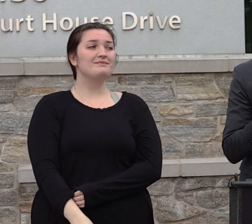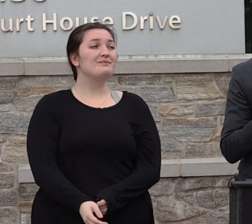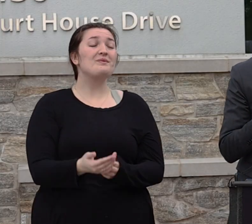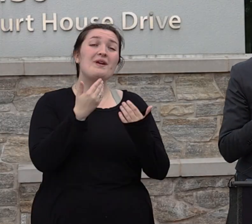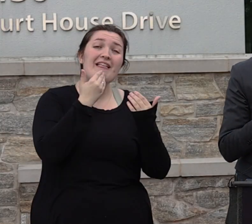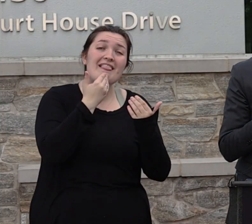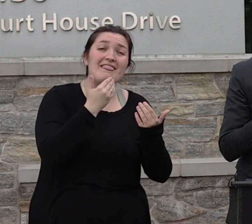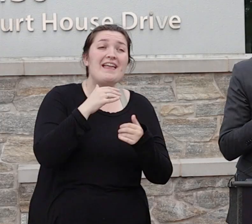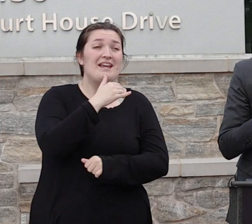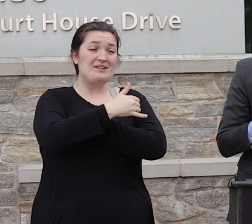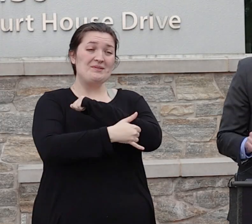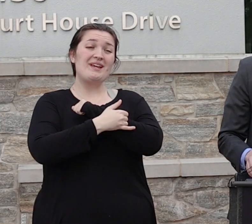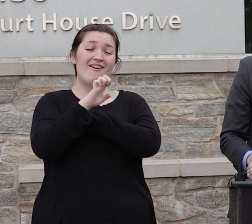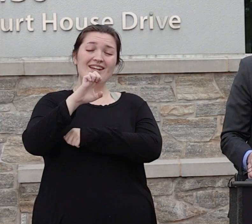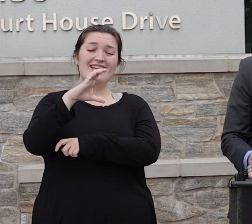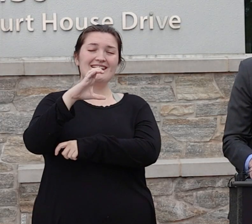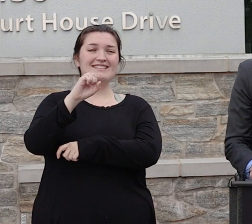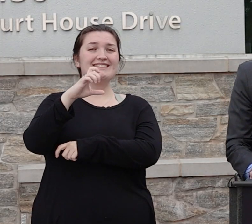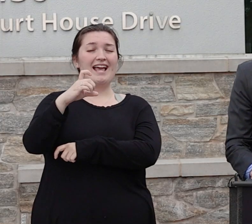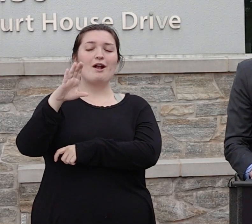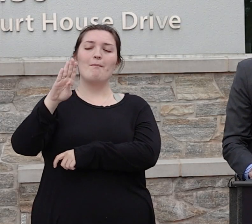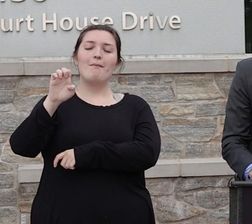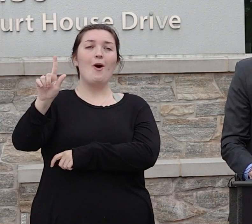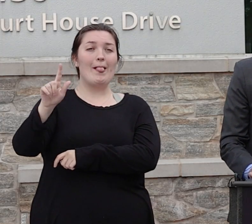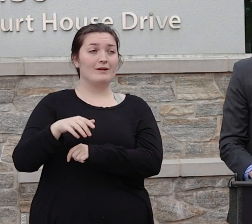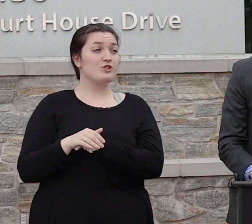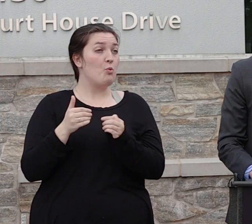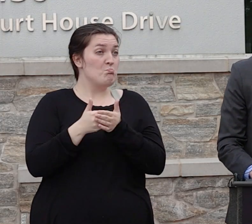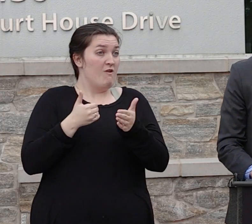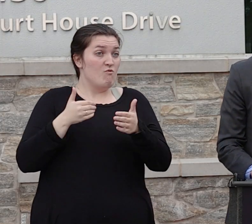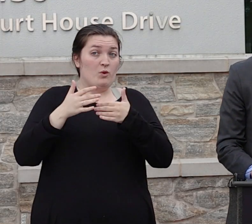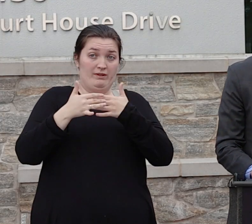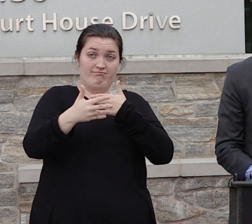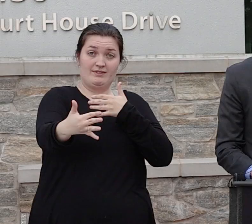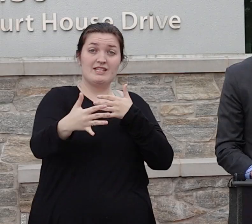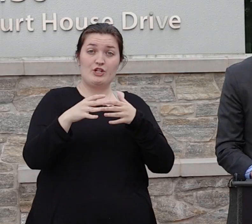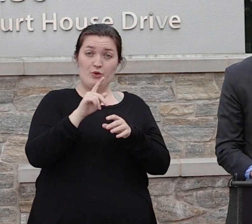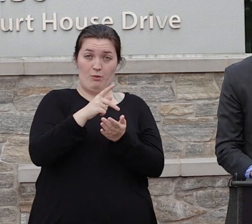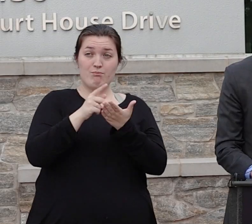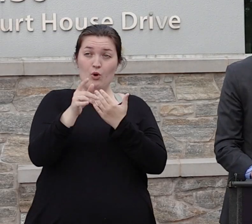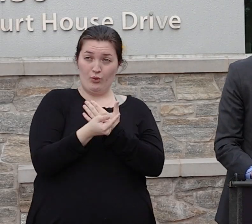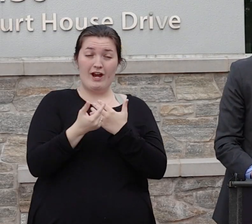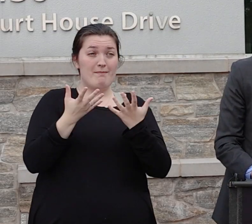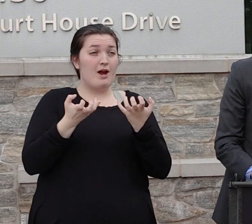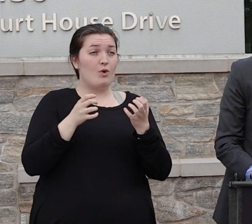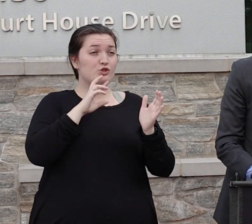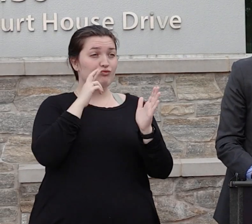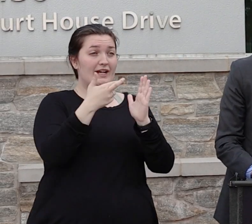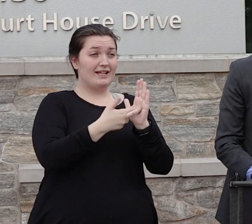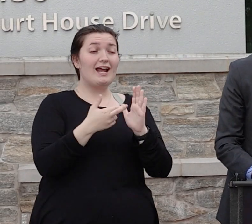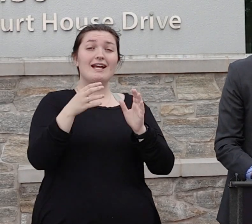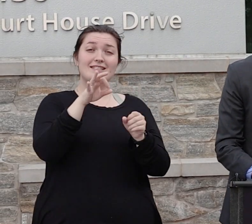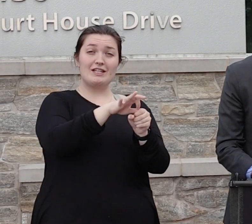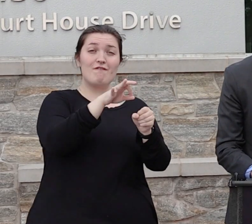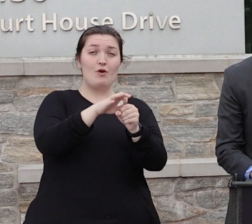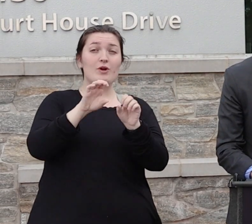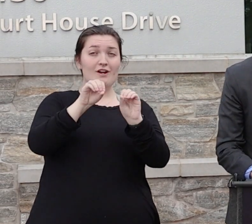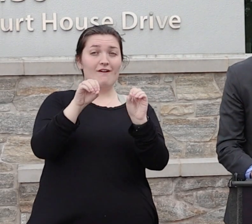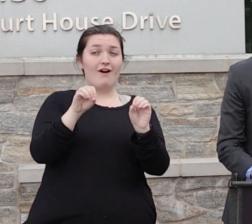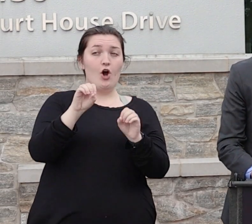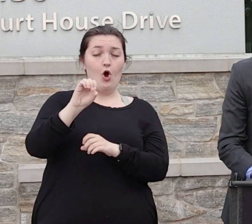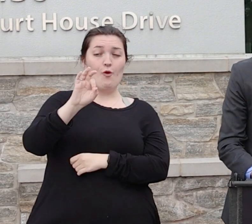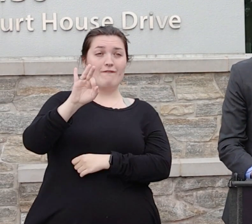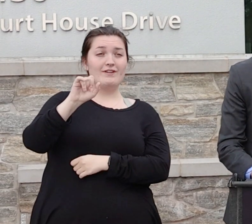Thank you, County Executive Ball. Before we continue our program, I'd like to recognize the elected officials and dignitaries who have joined us today. We are joined